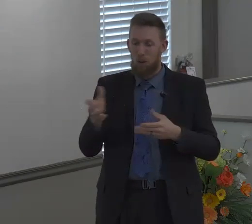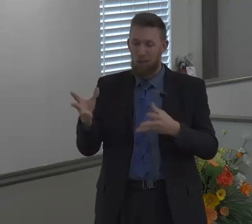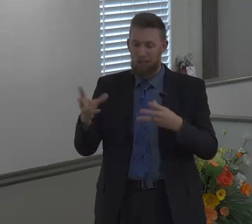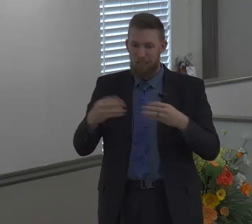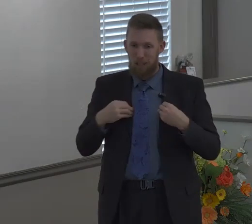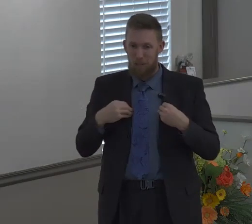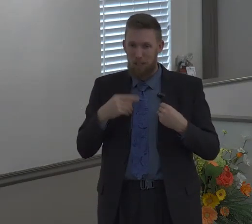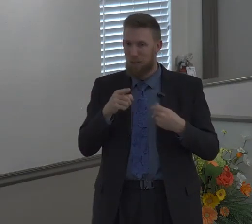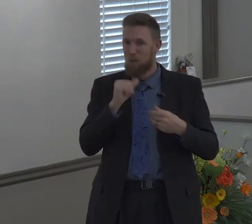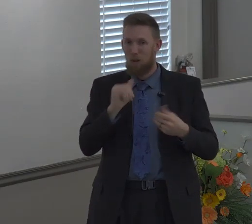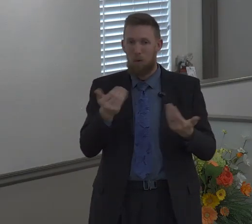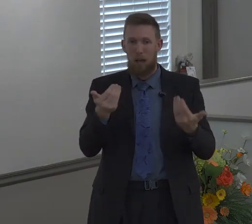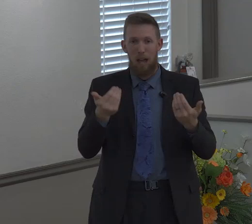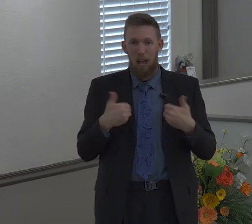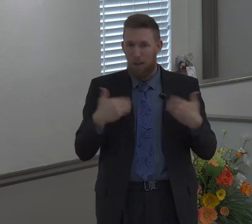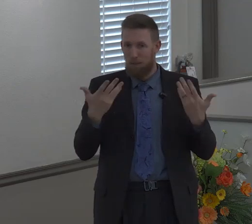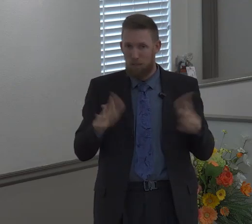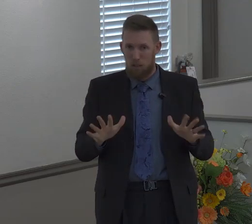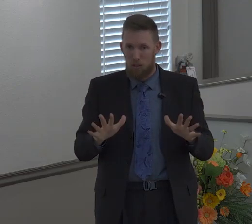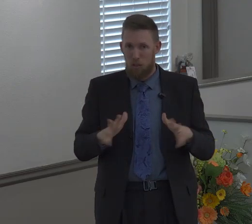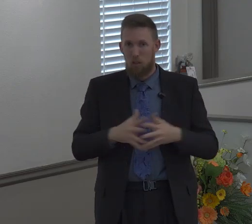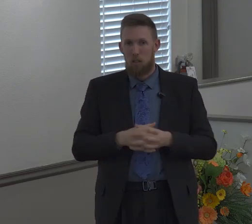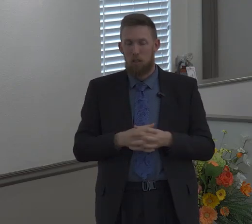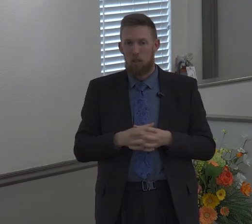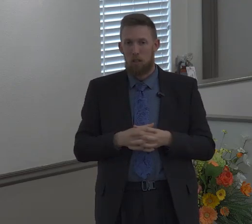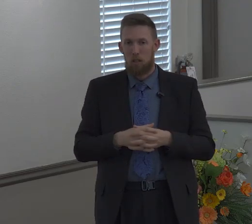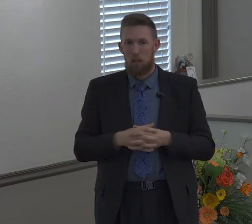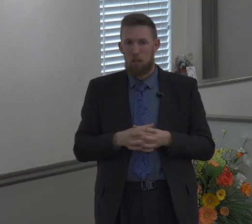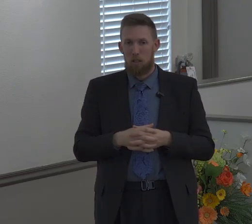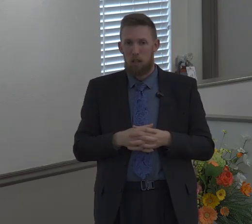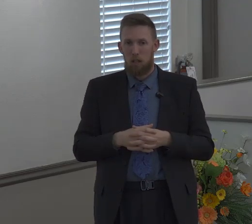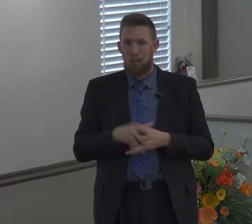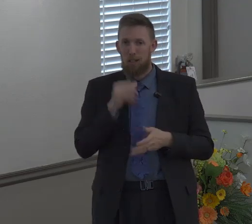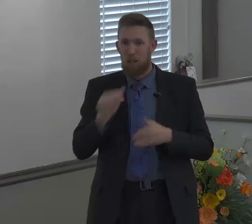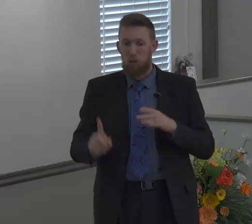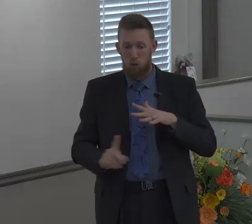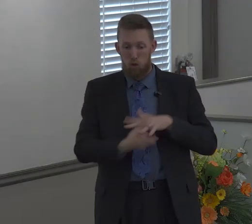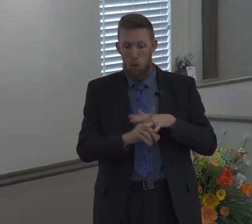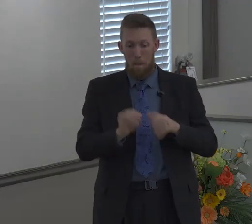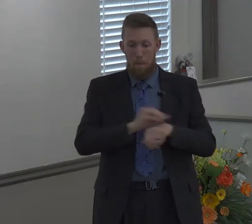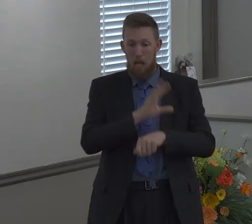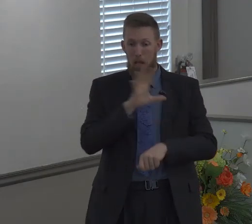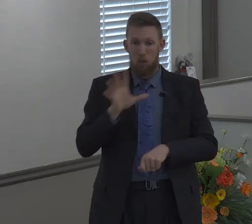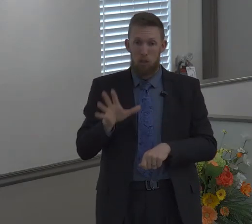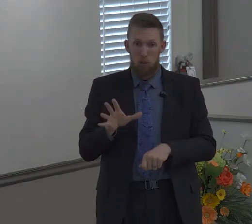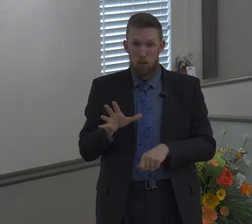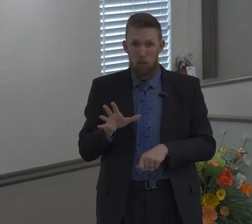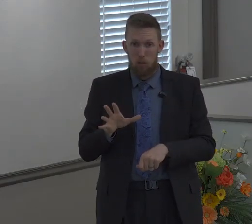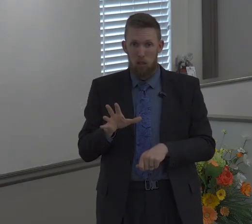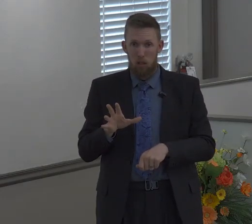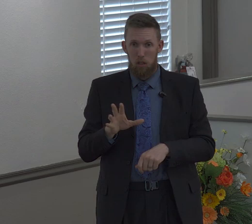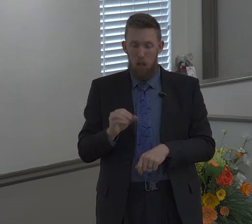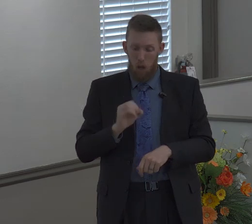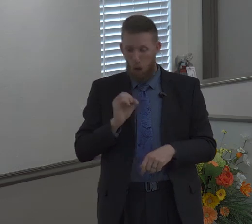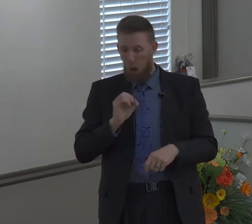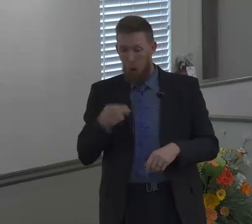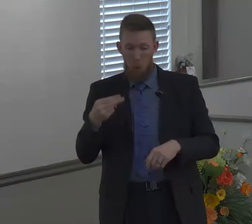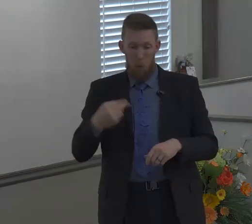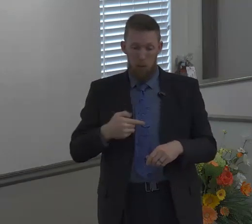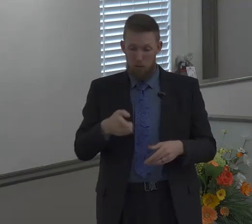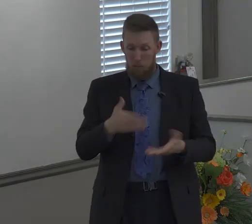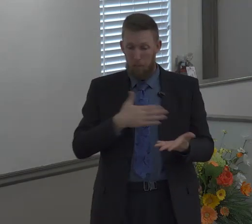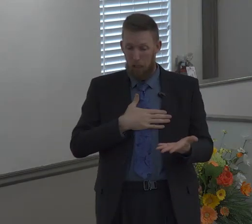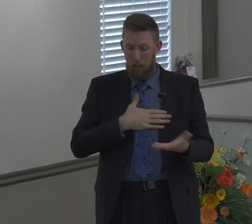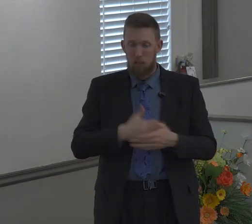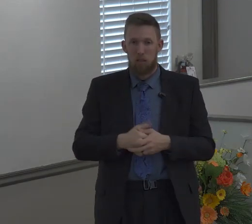don't possess the gift. It doesn't come to you by osmosis. It doesn't come to you, John chapter 1.